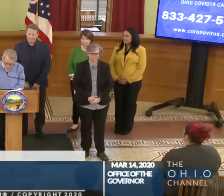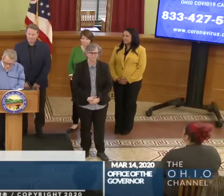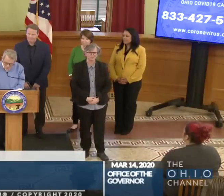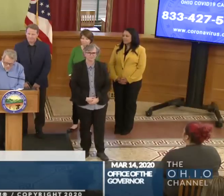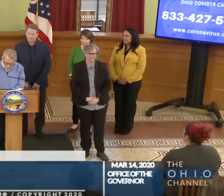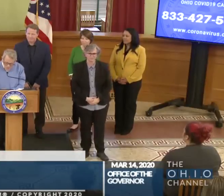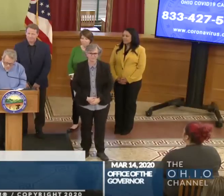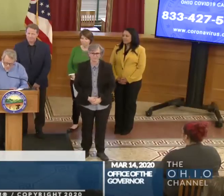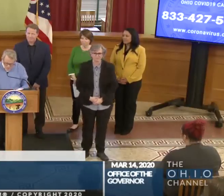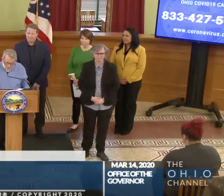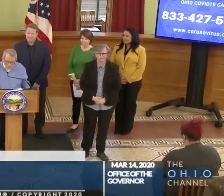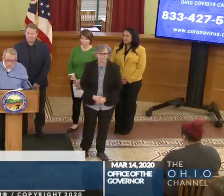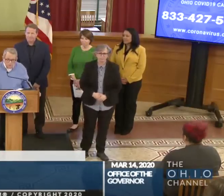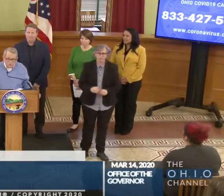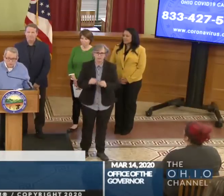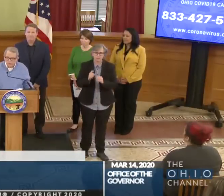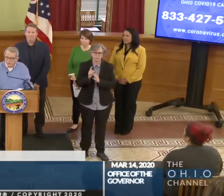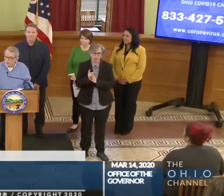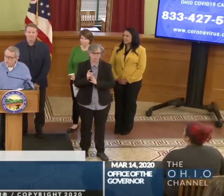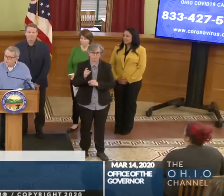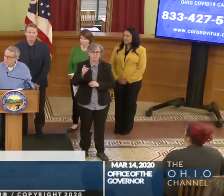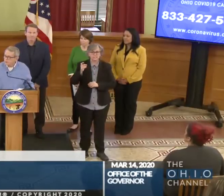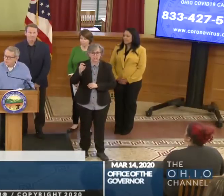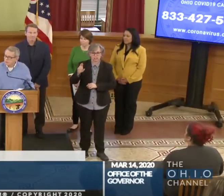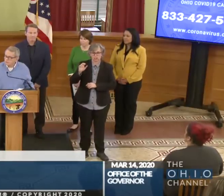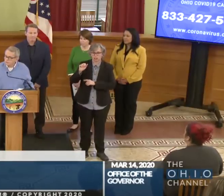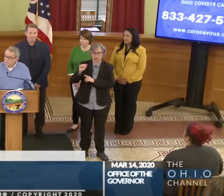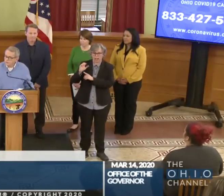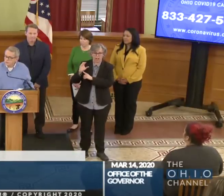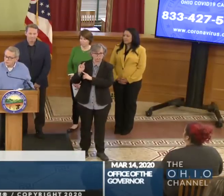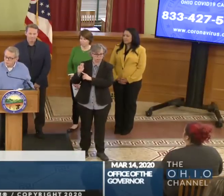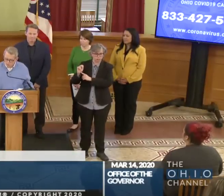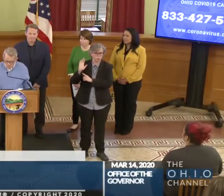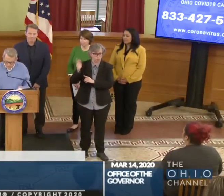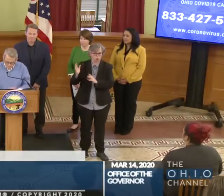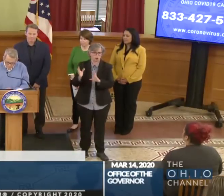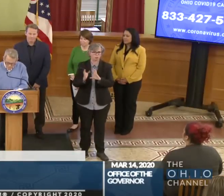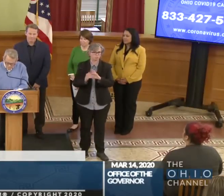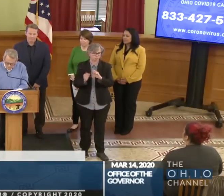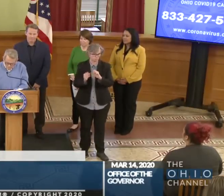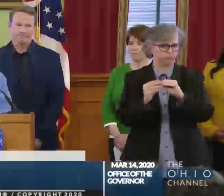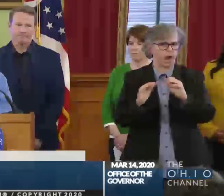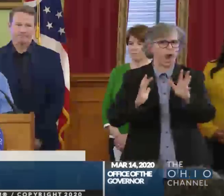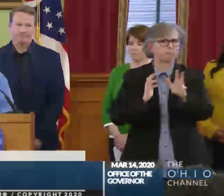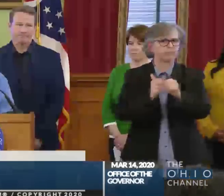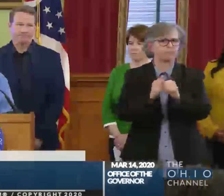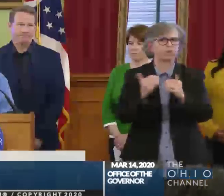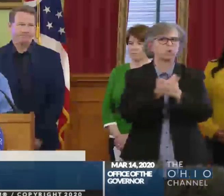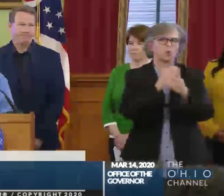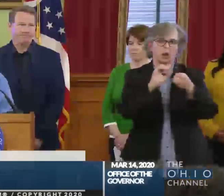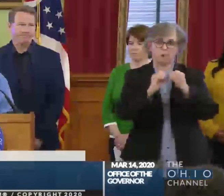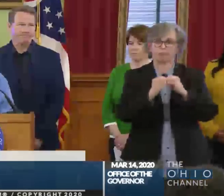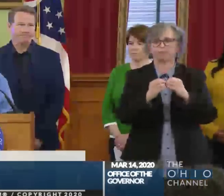In a moment, Dr. Acton will bring you up to date on the figures that we have.